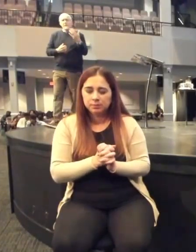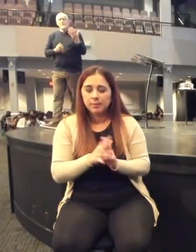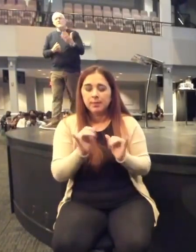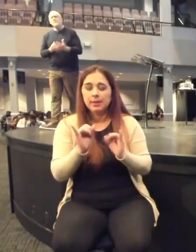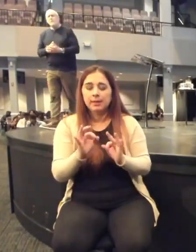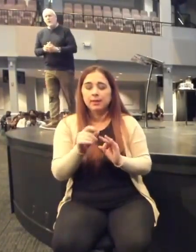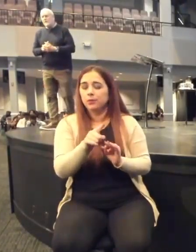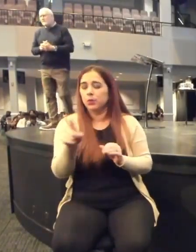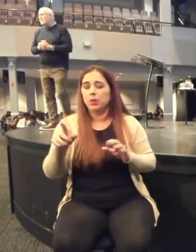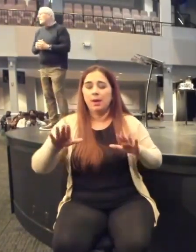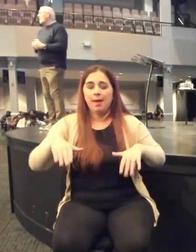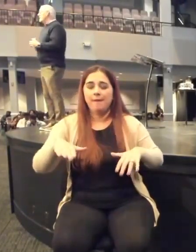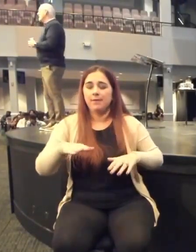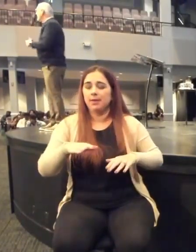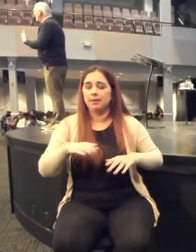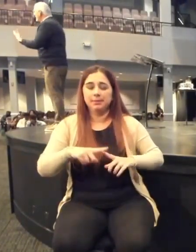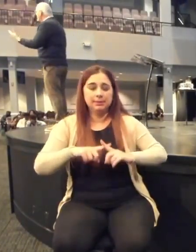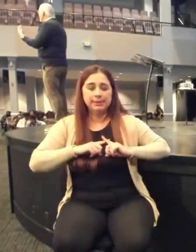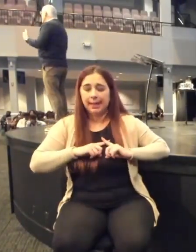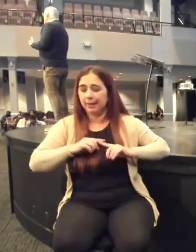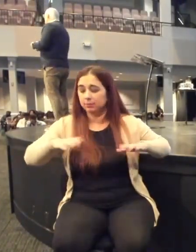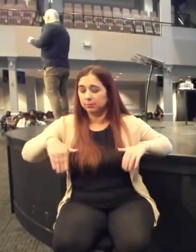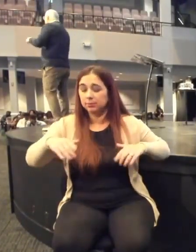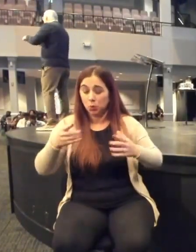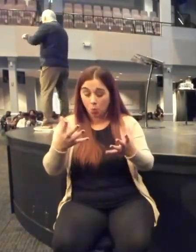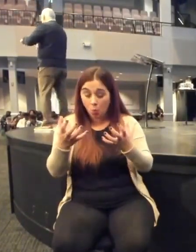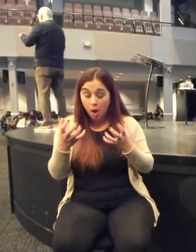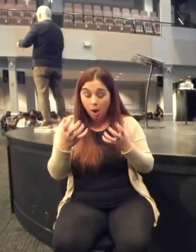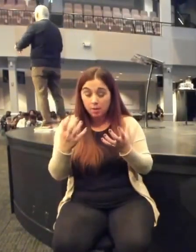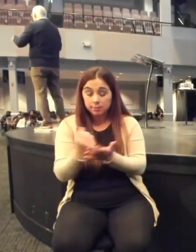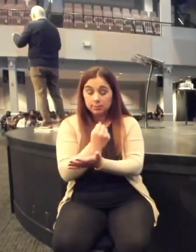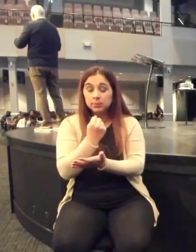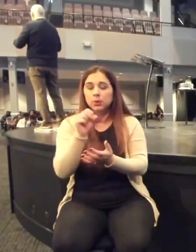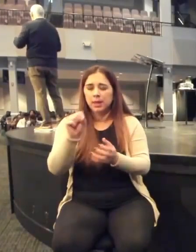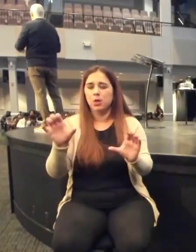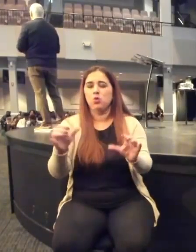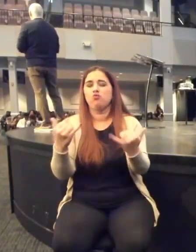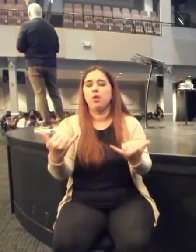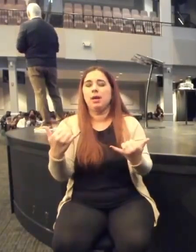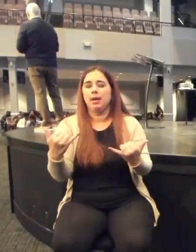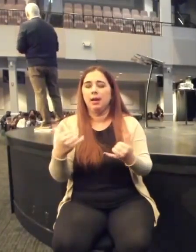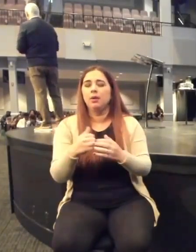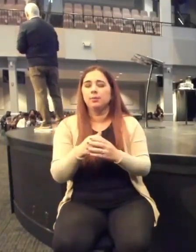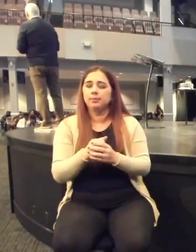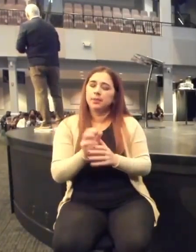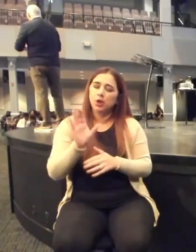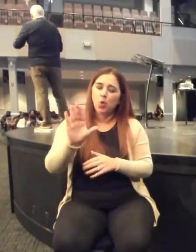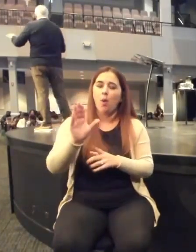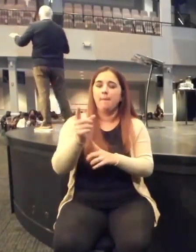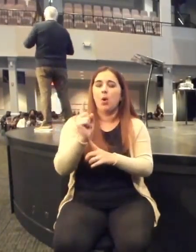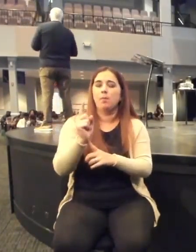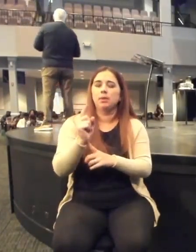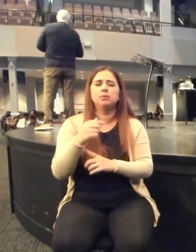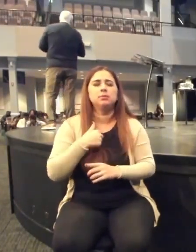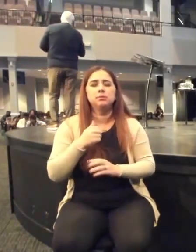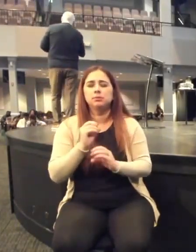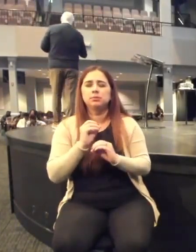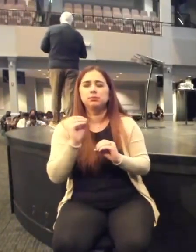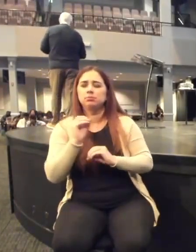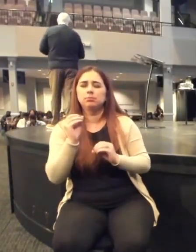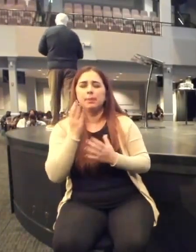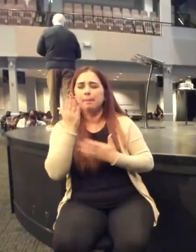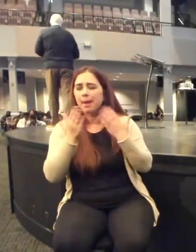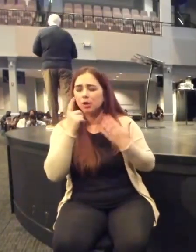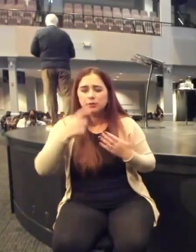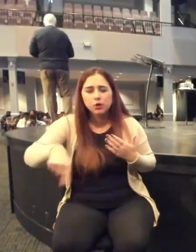If you've never received Christ in your life and you want to do that today, you can do it right now. This could be your moment. I'm not going to embarrass you, not going to do